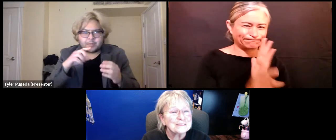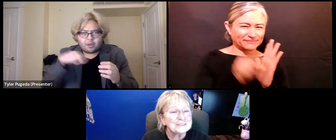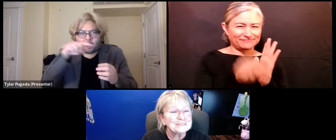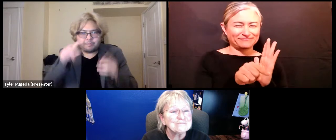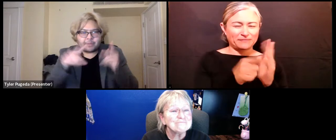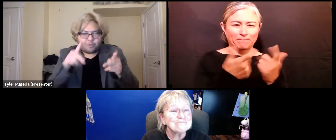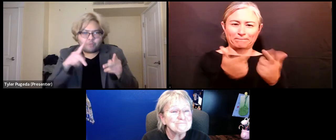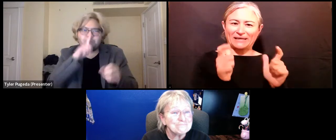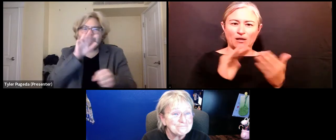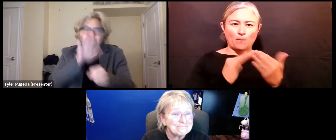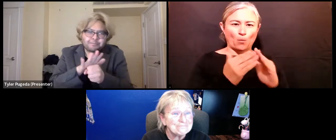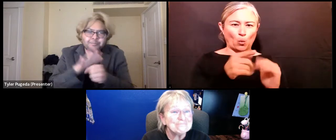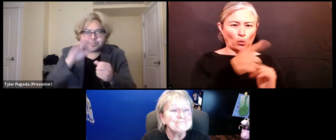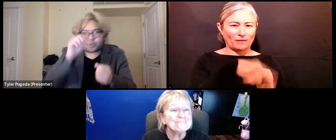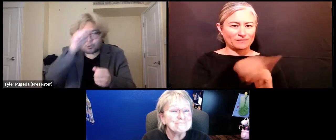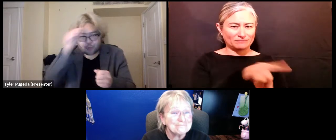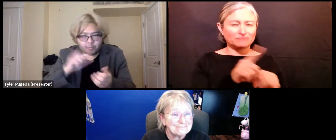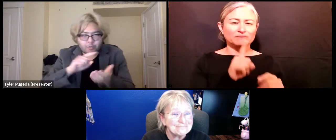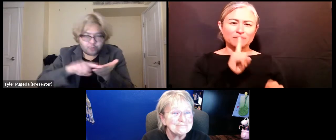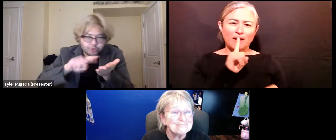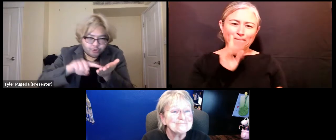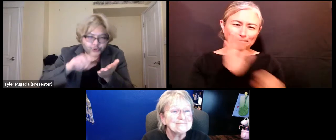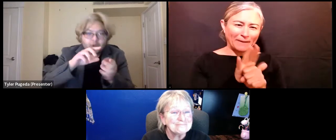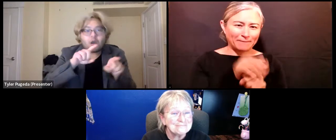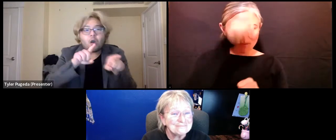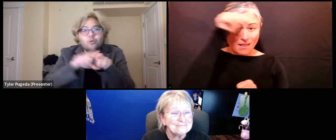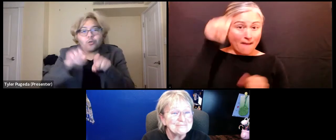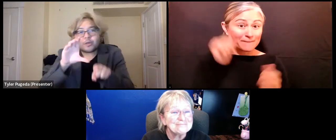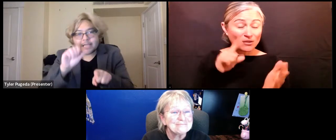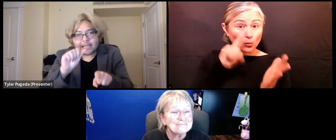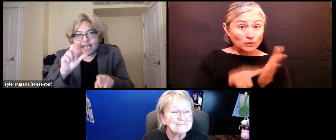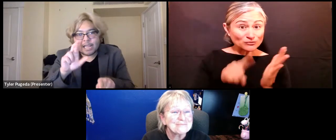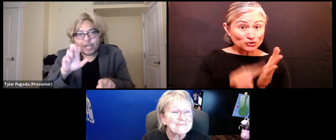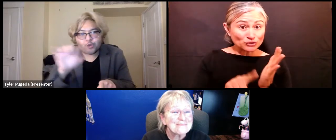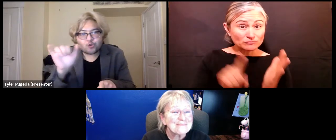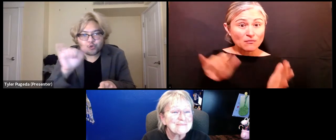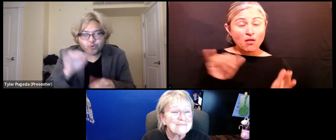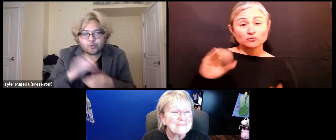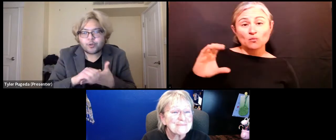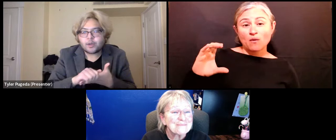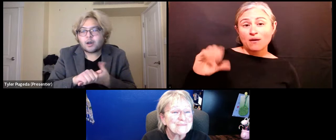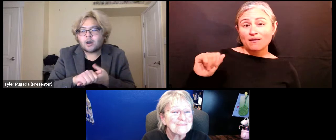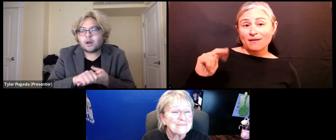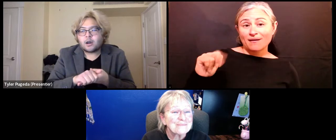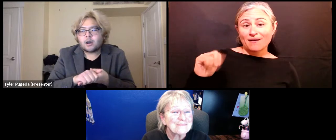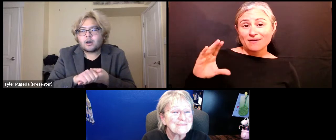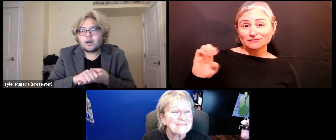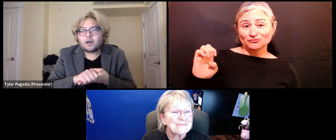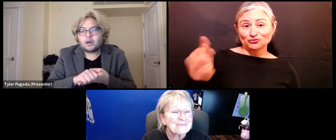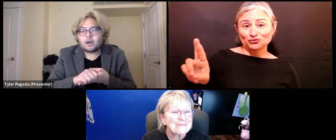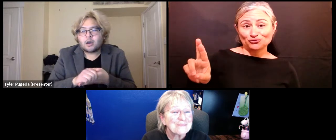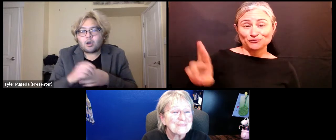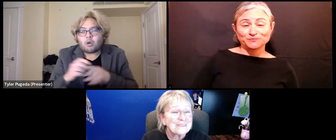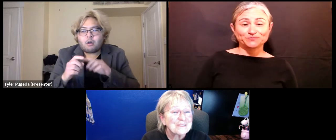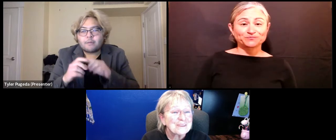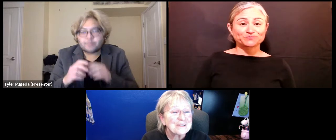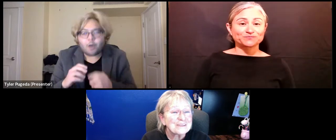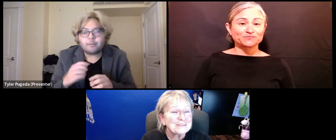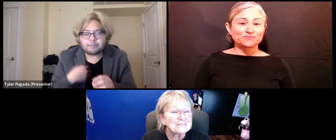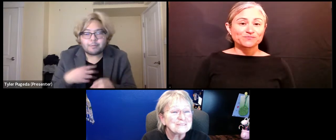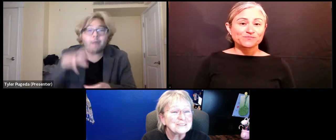in the greater community as people commit to Alzheimer's research and care.